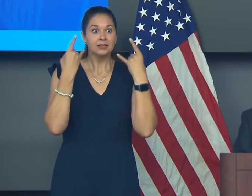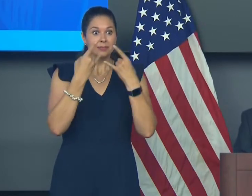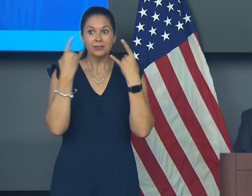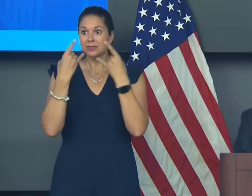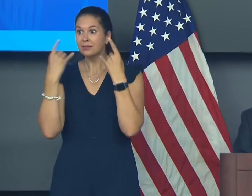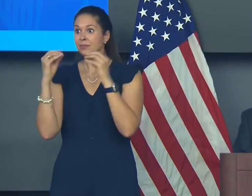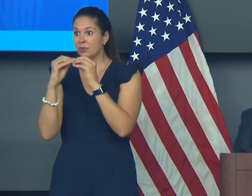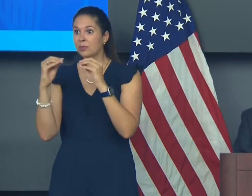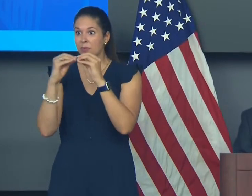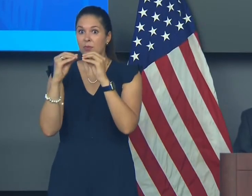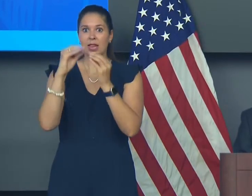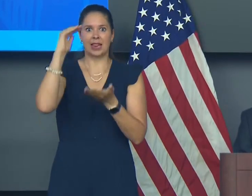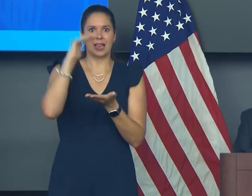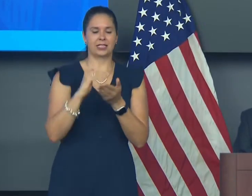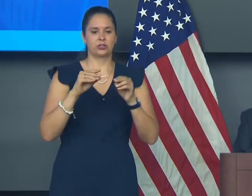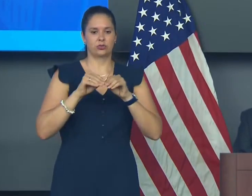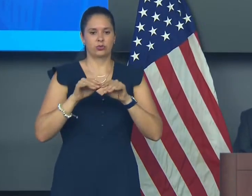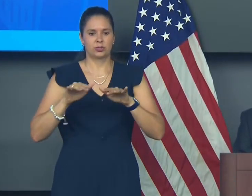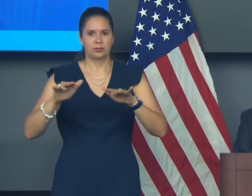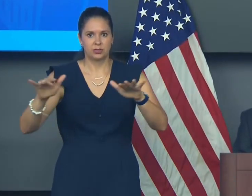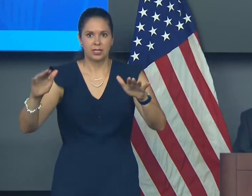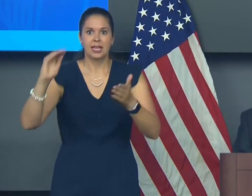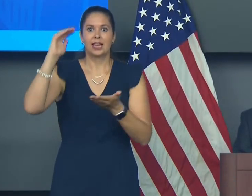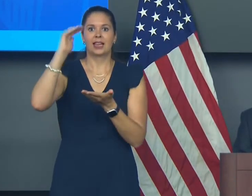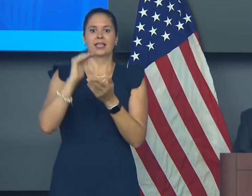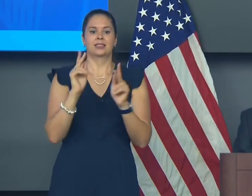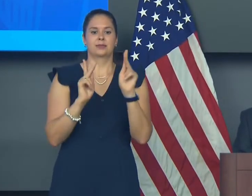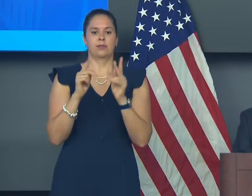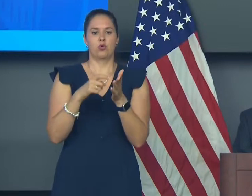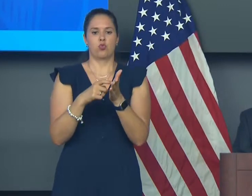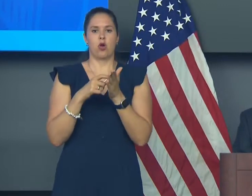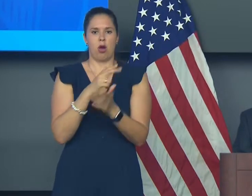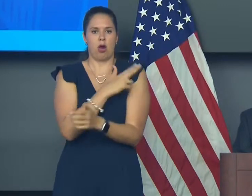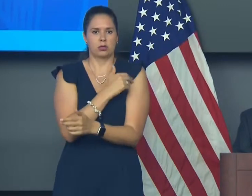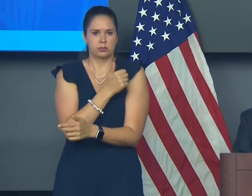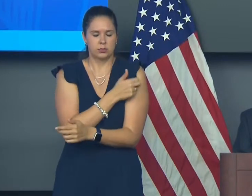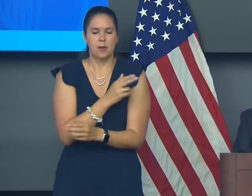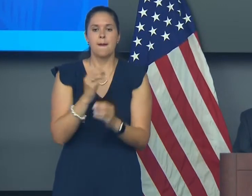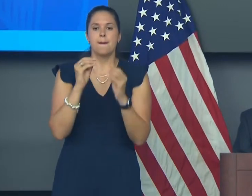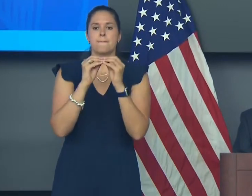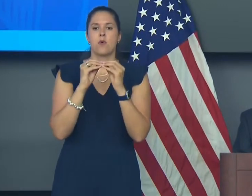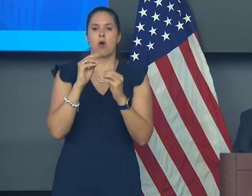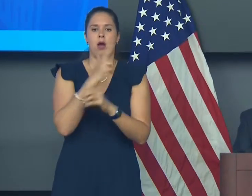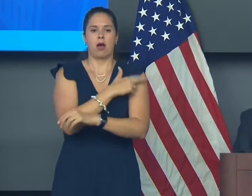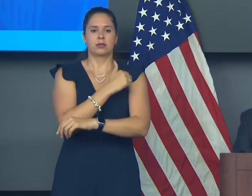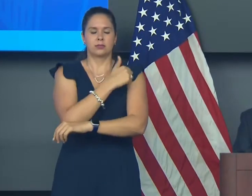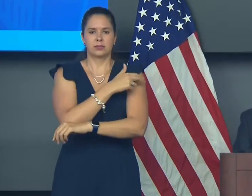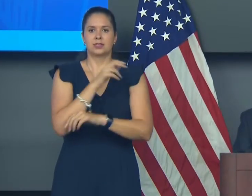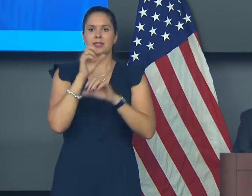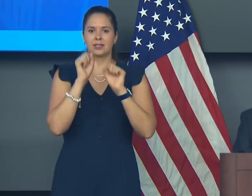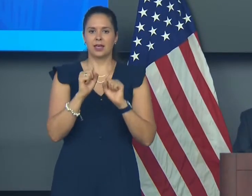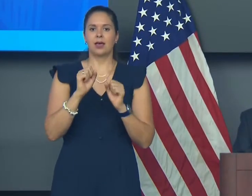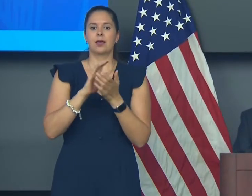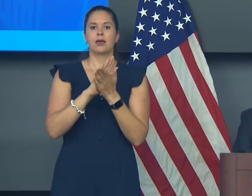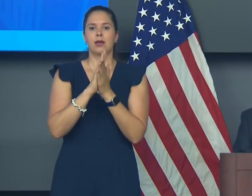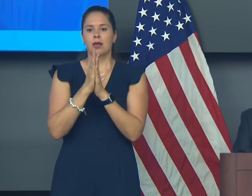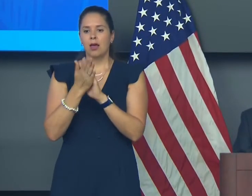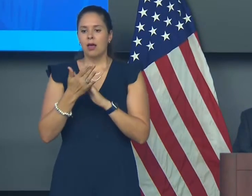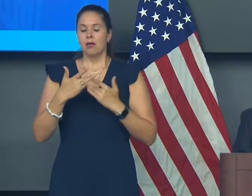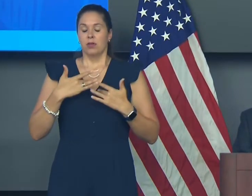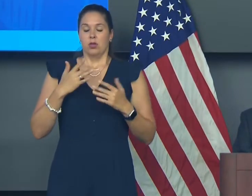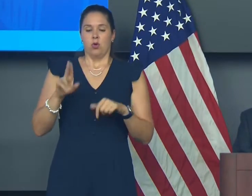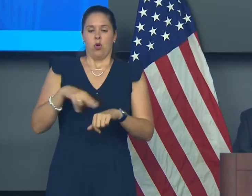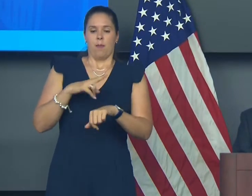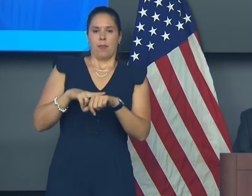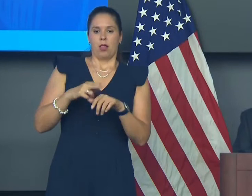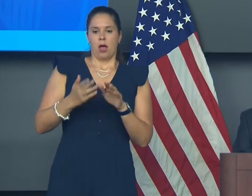transmission will occur, the less people will require to be hospitalized, and the more our hospitals can return to normal operations. And